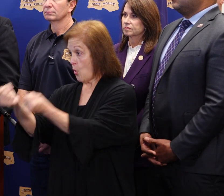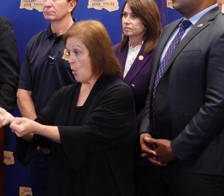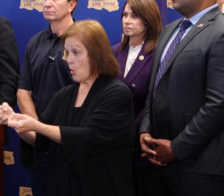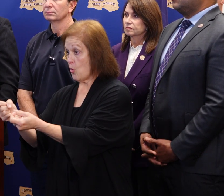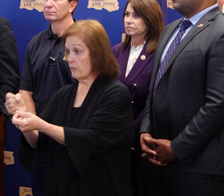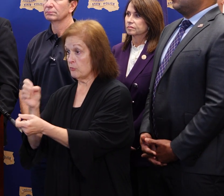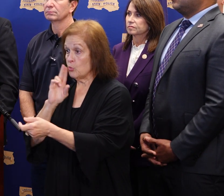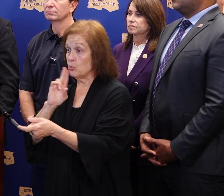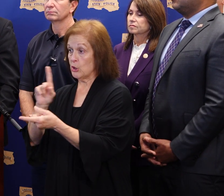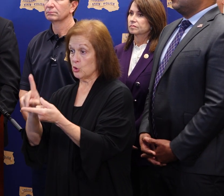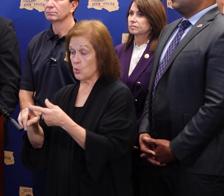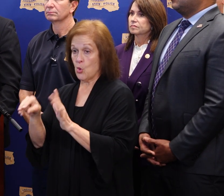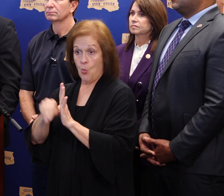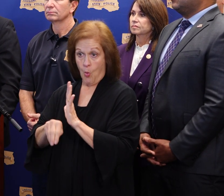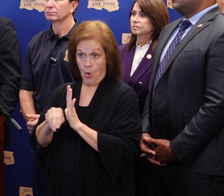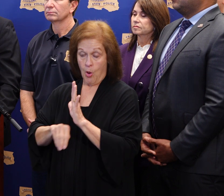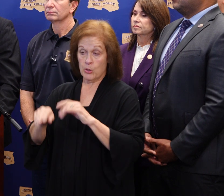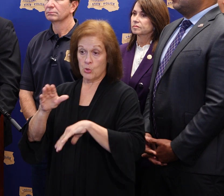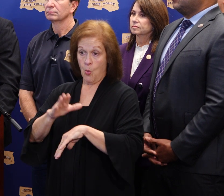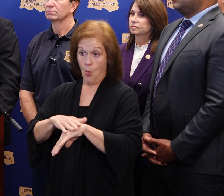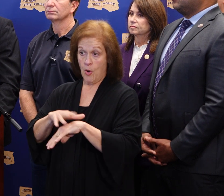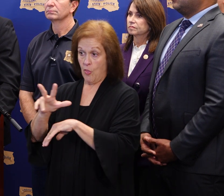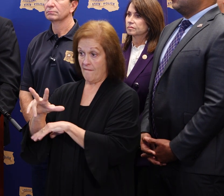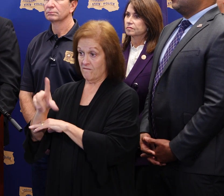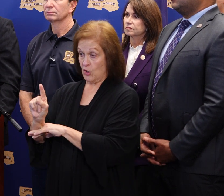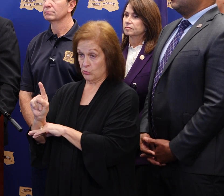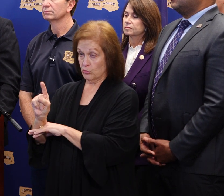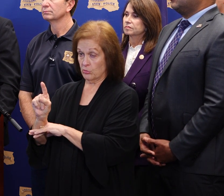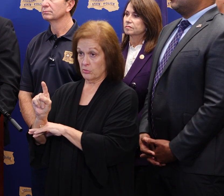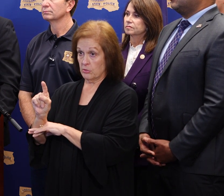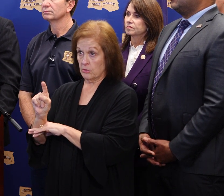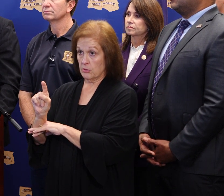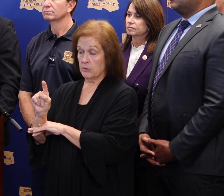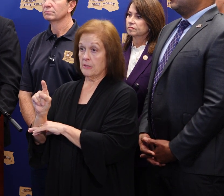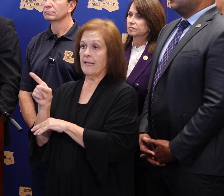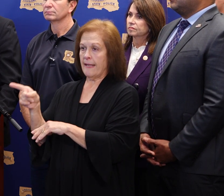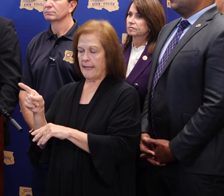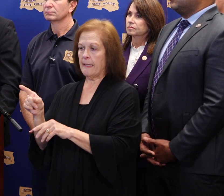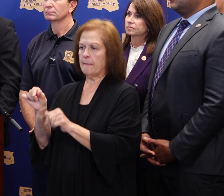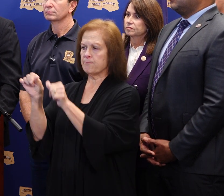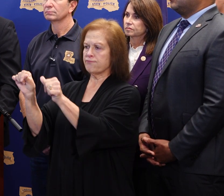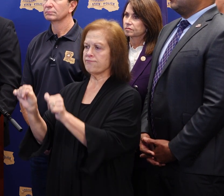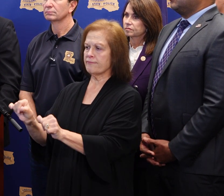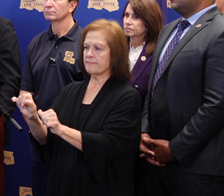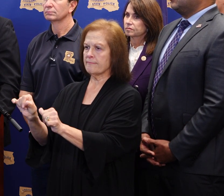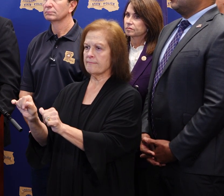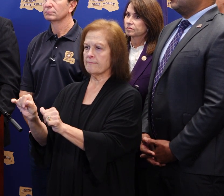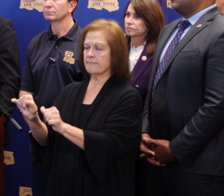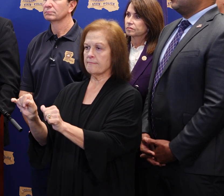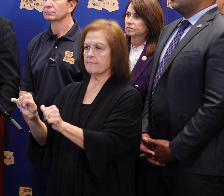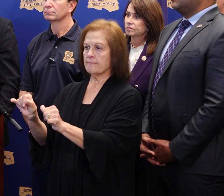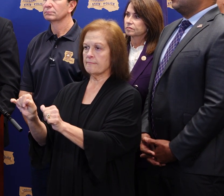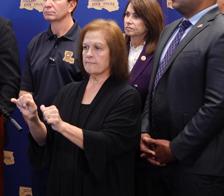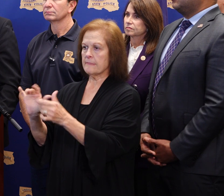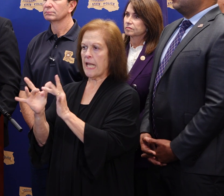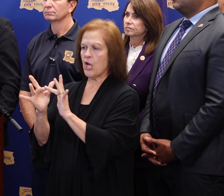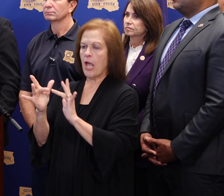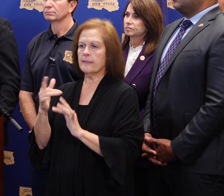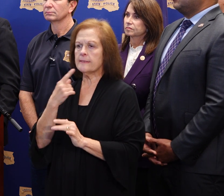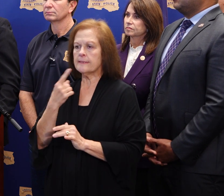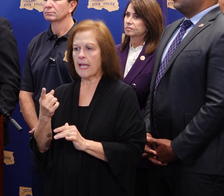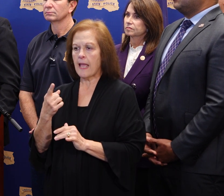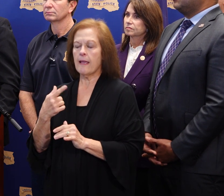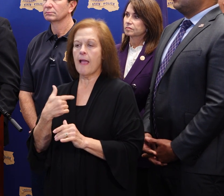New Orleans on the evening of the 31st, and he posted several videos to an online platform proclaiming